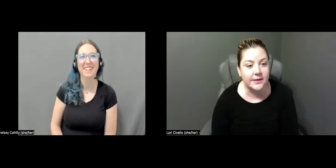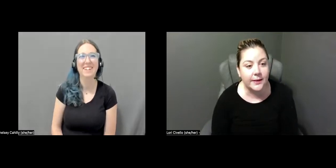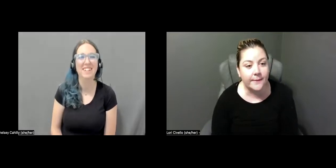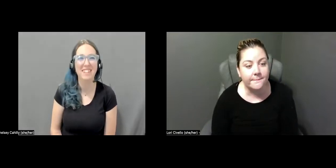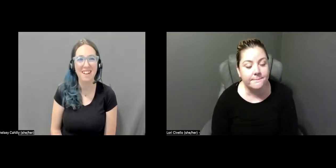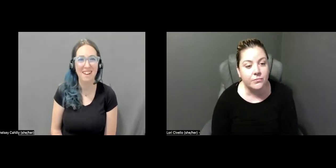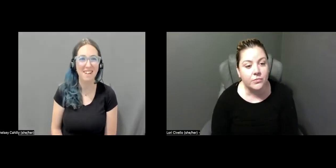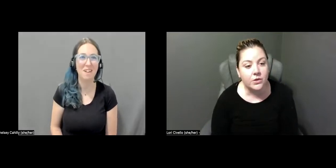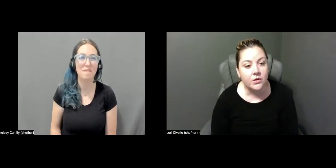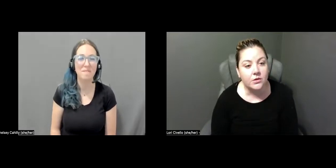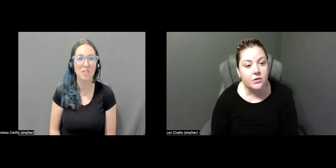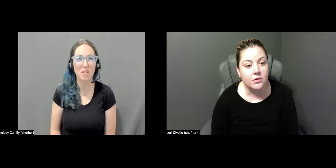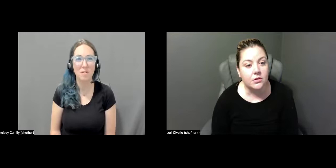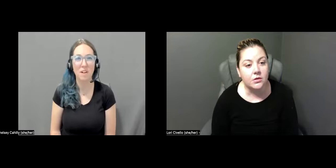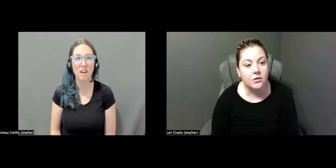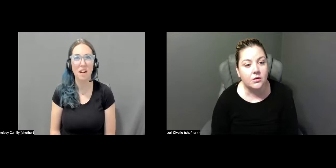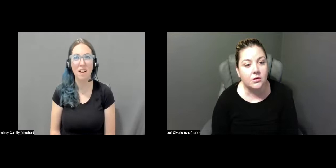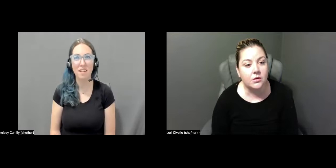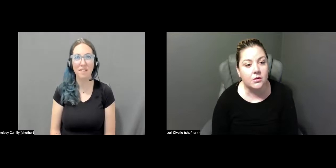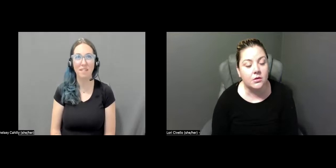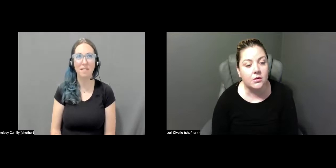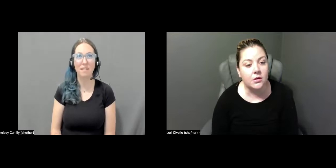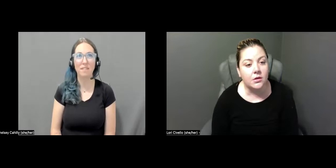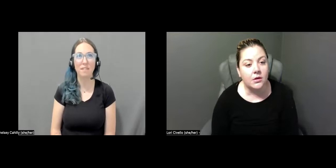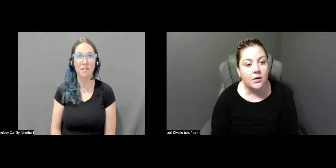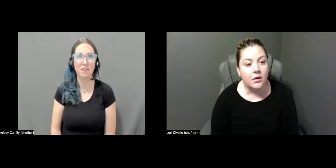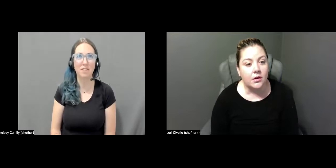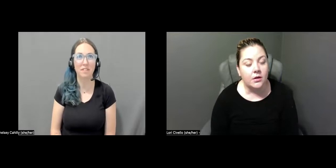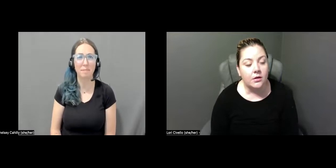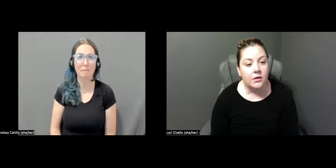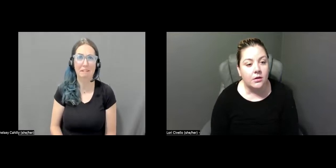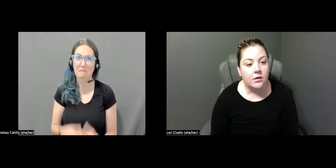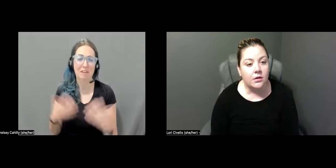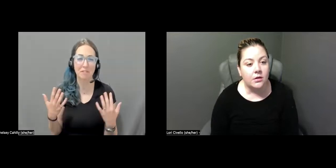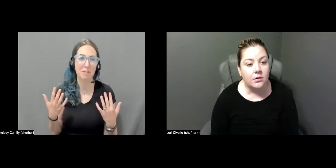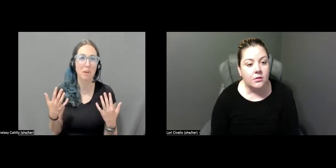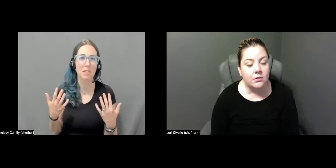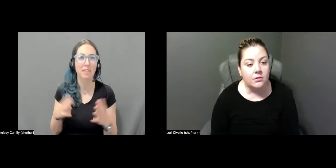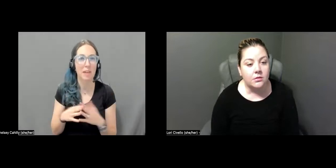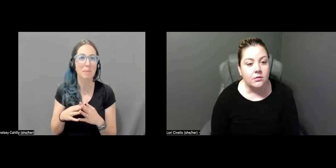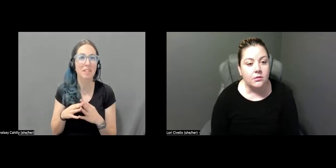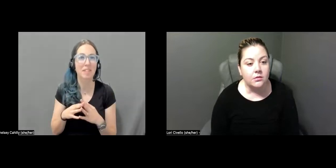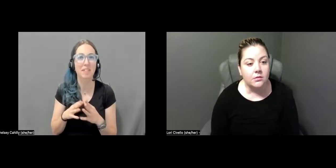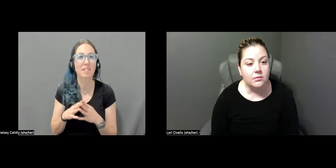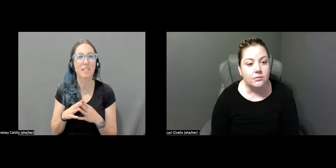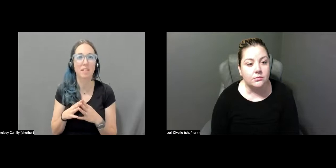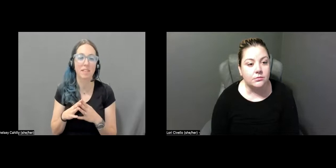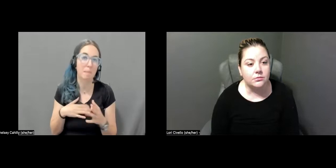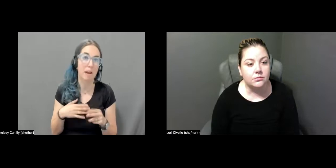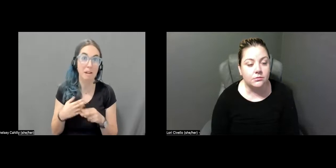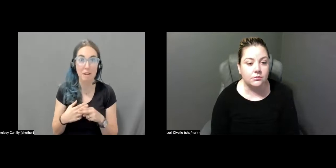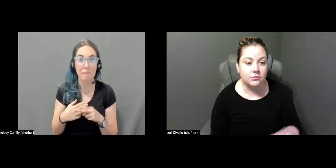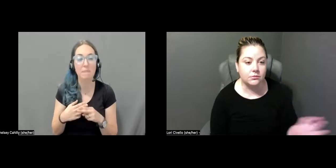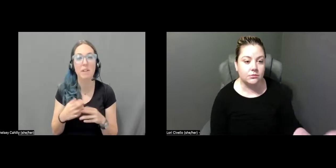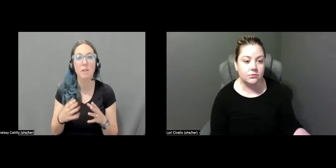this? Yeah. So I learned like finger spelling, ABCs, things like